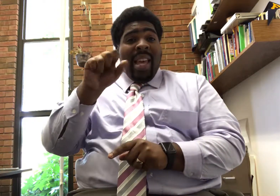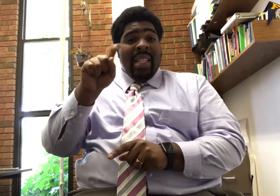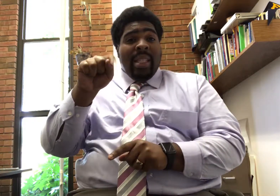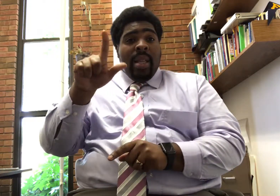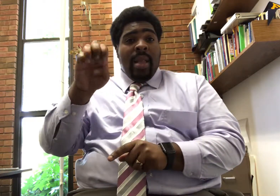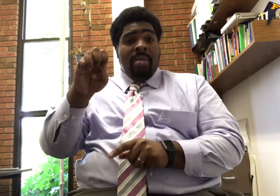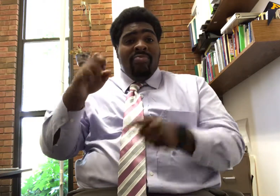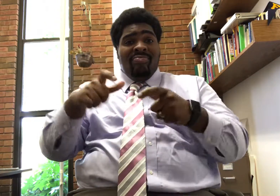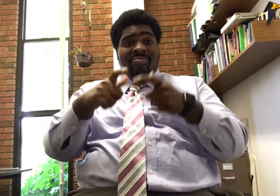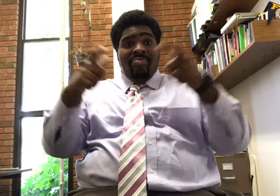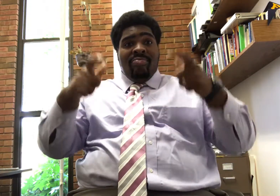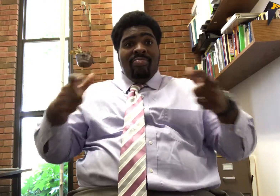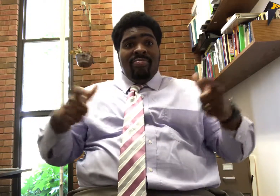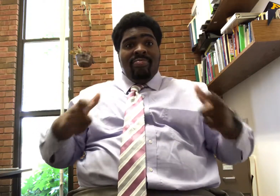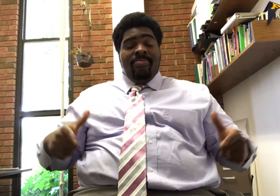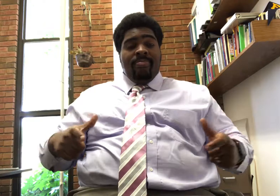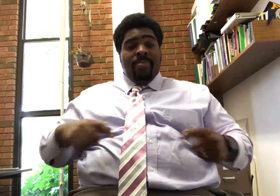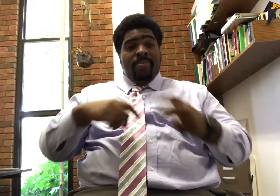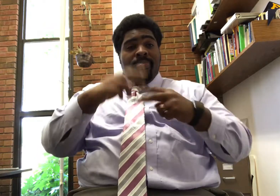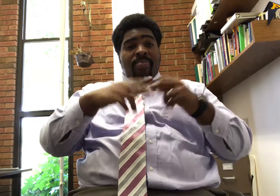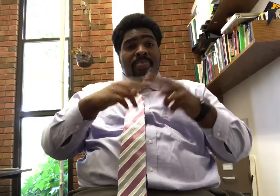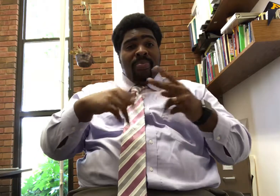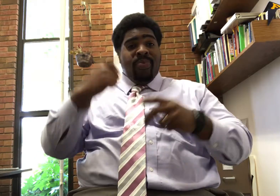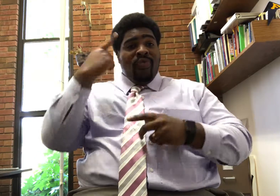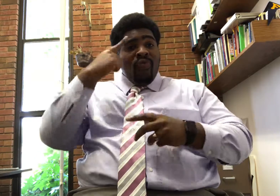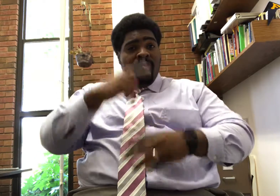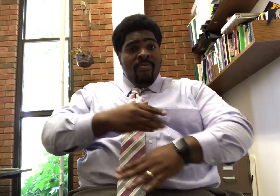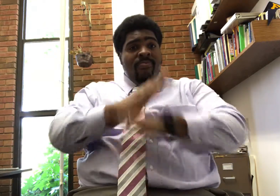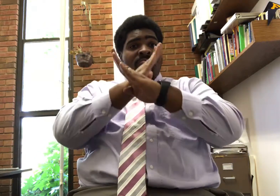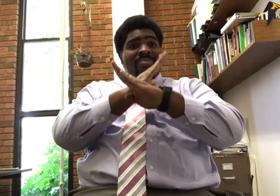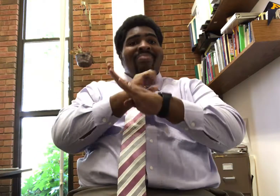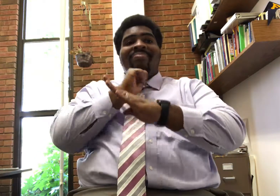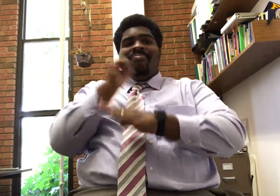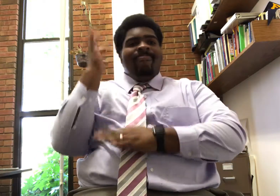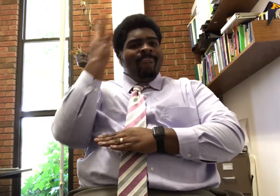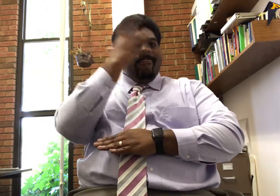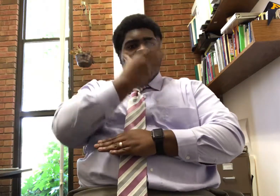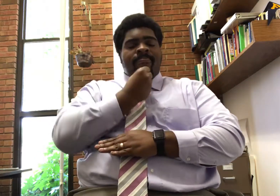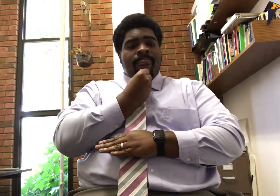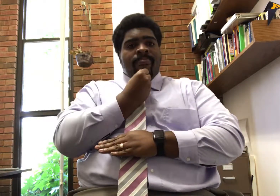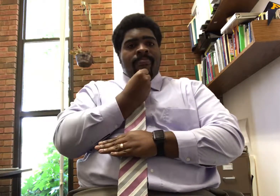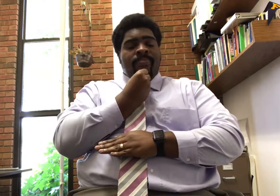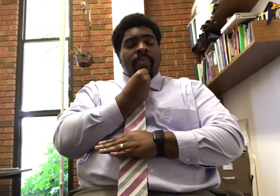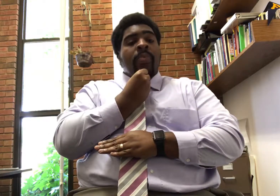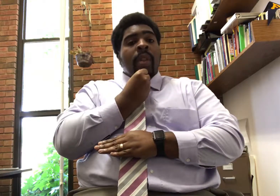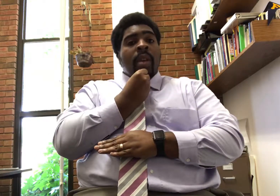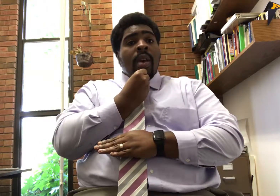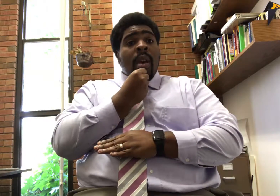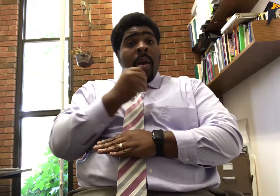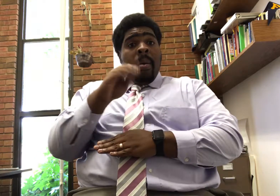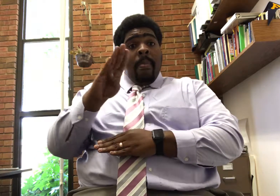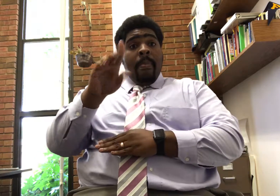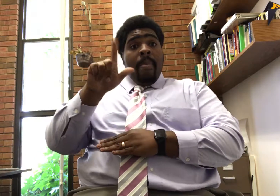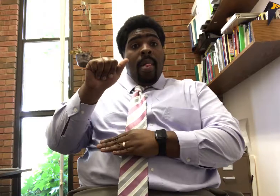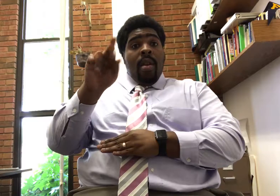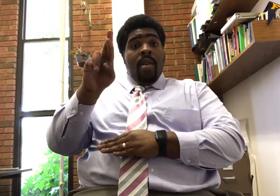Blarney Castle is a good example. It's really nothing more than a huge pile of